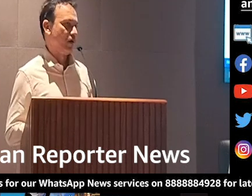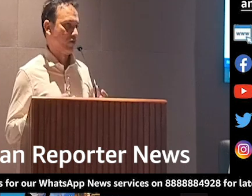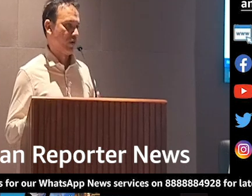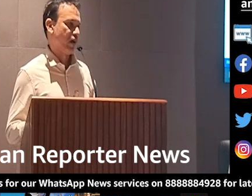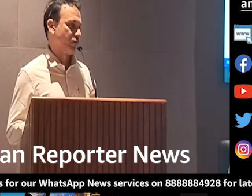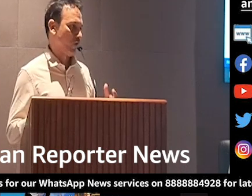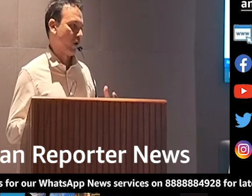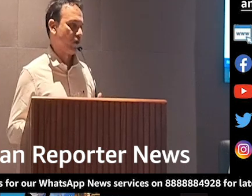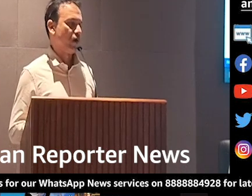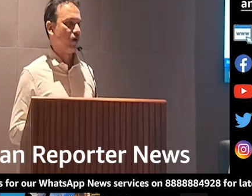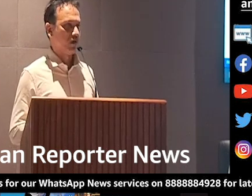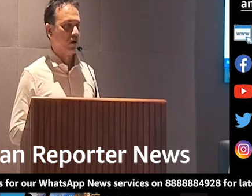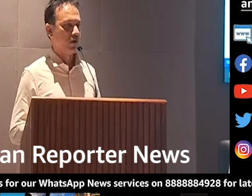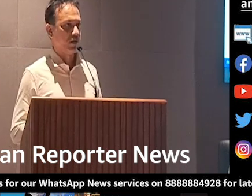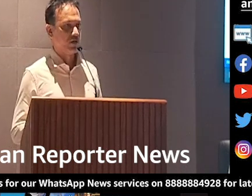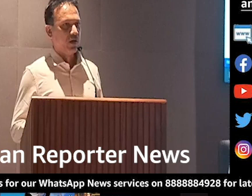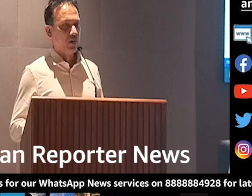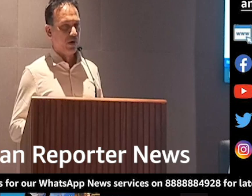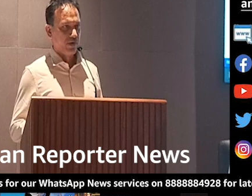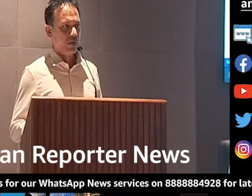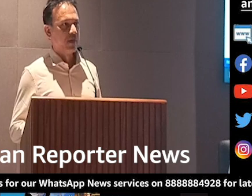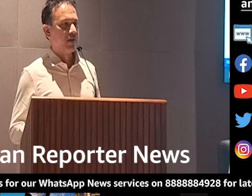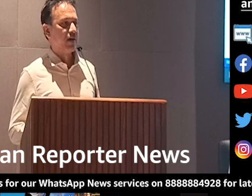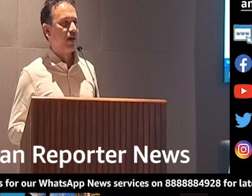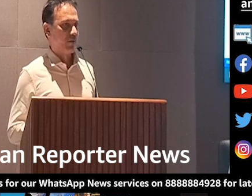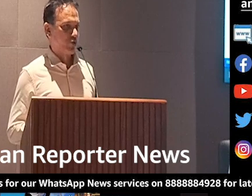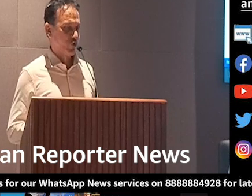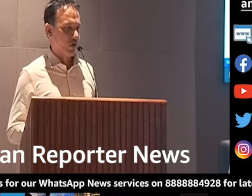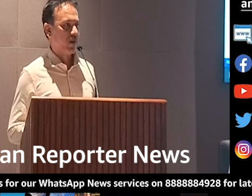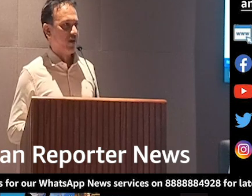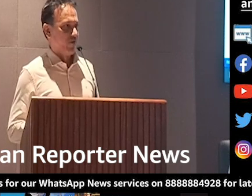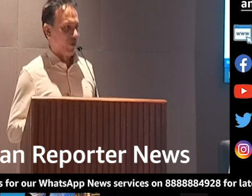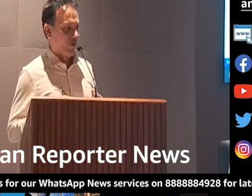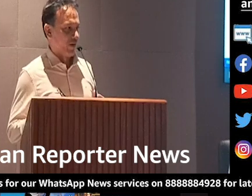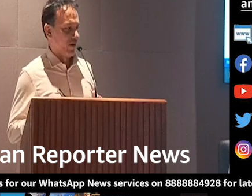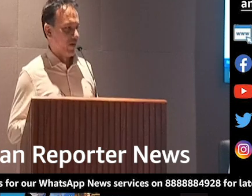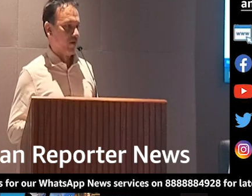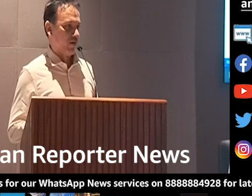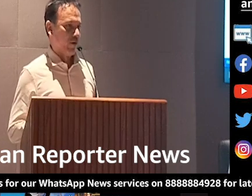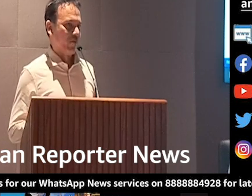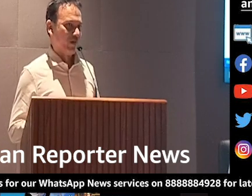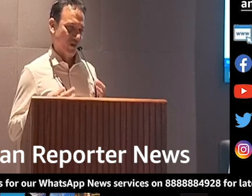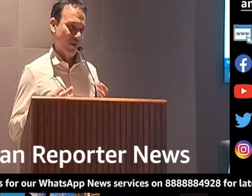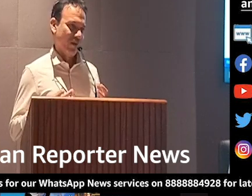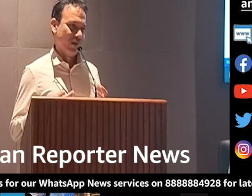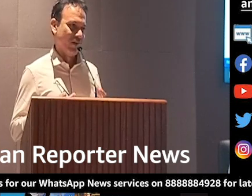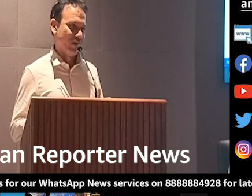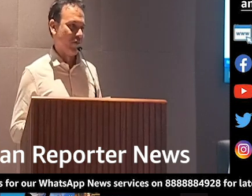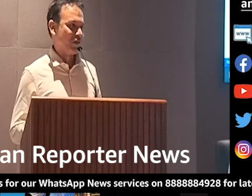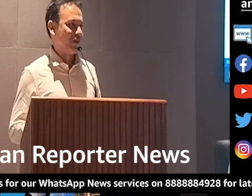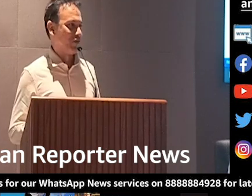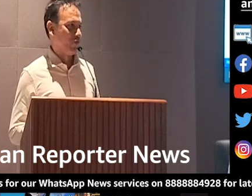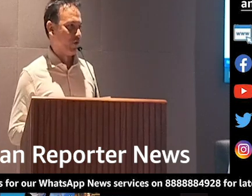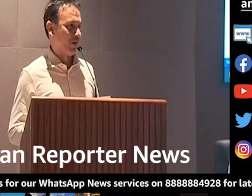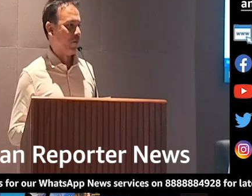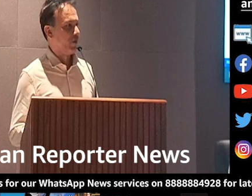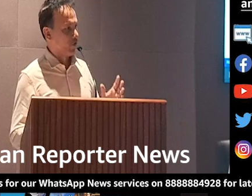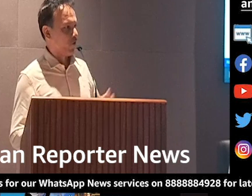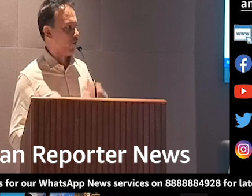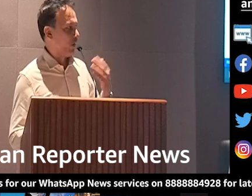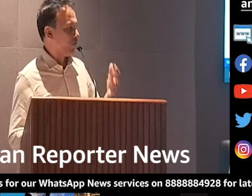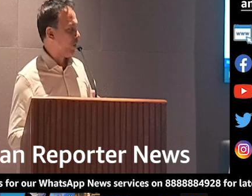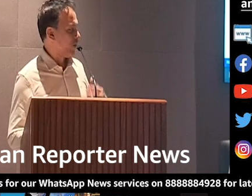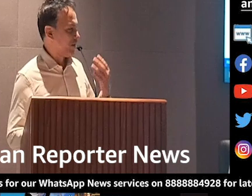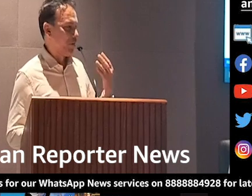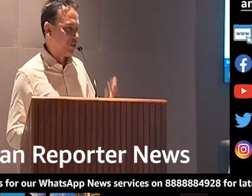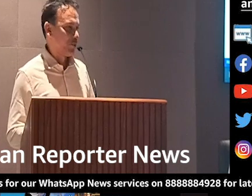in terms of transport and other things. But having said that, I am sure whatever little inconvenience that you all will have, you all are